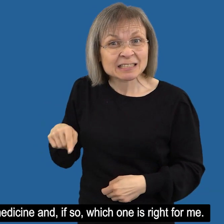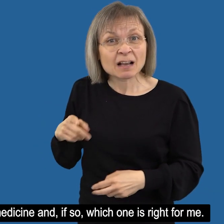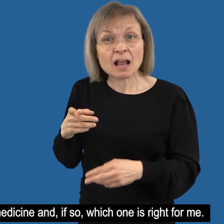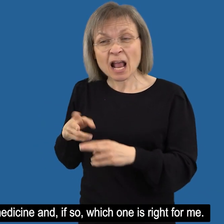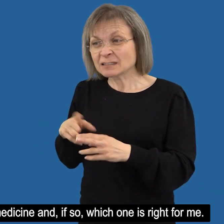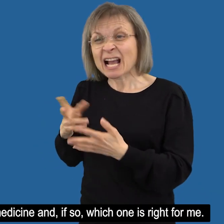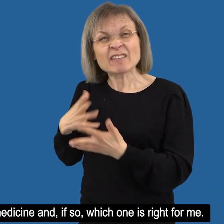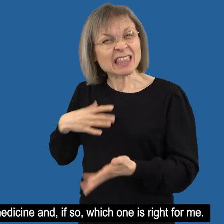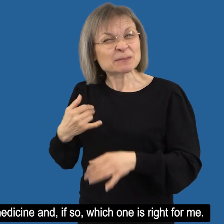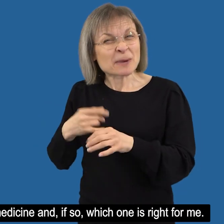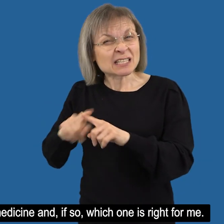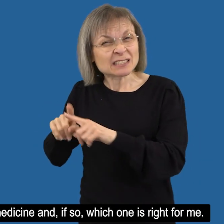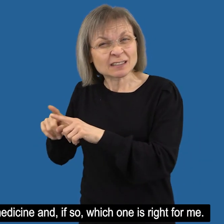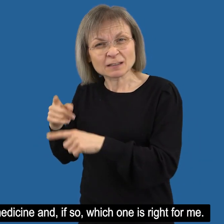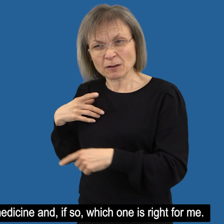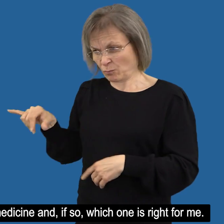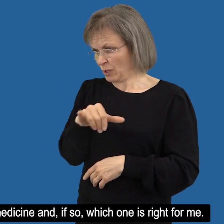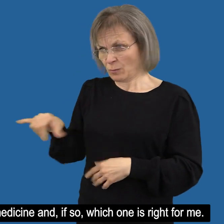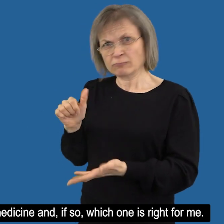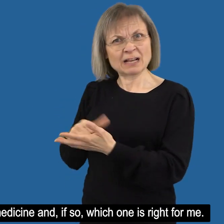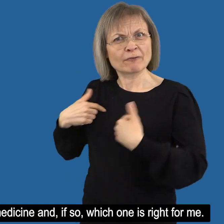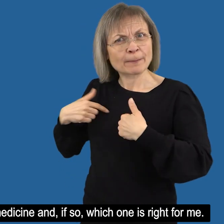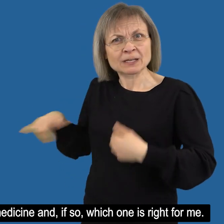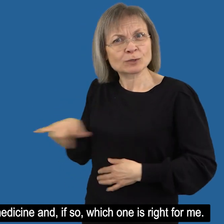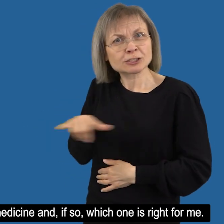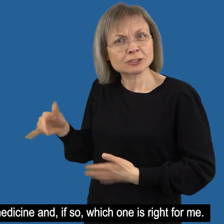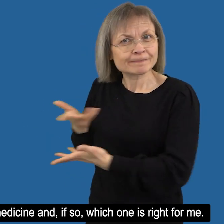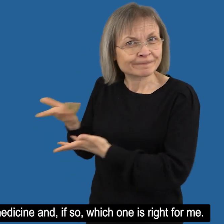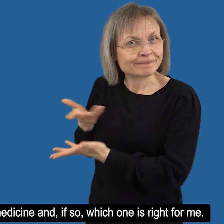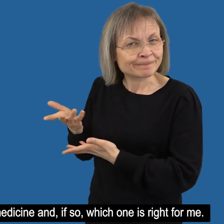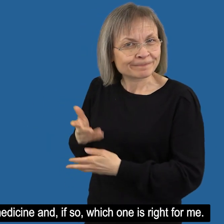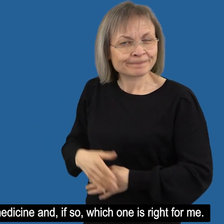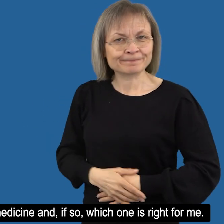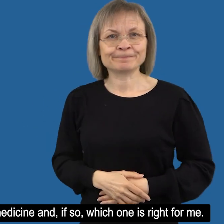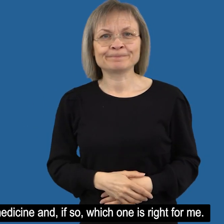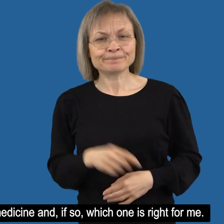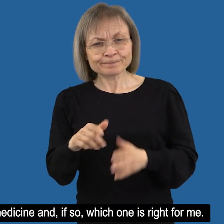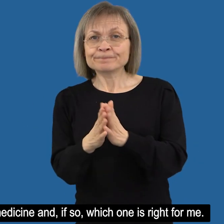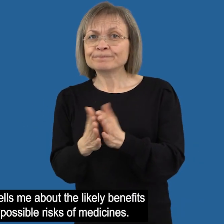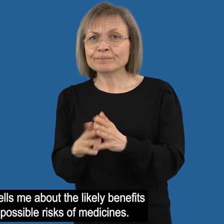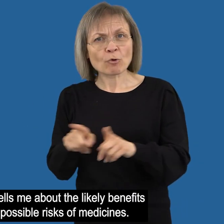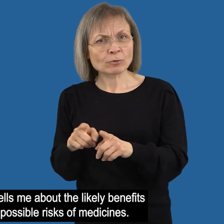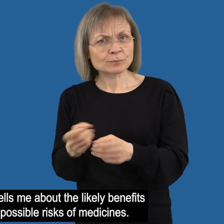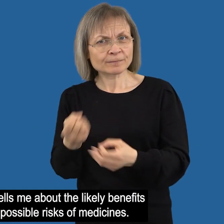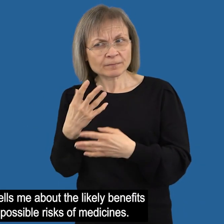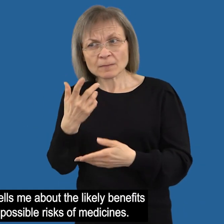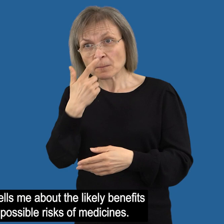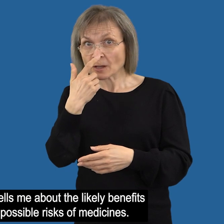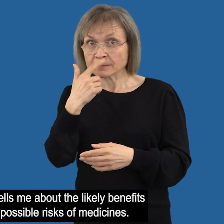a particular medicine and, if so, which one is right for me. It also tells me about the